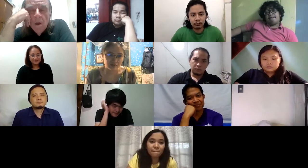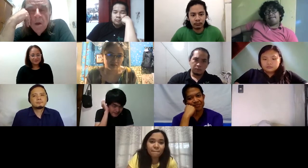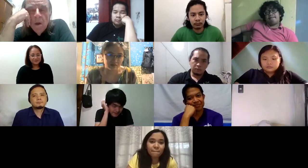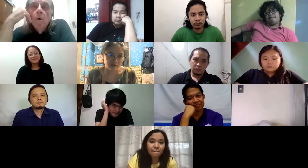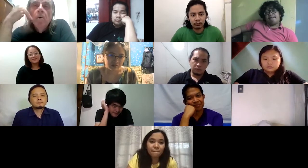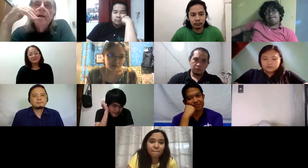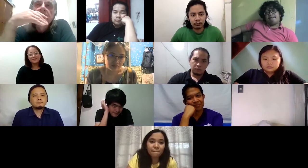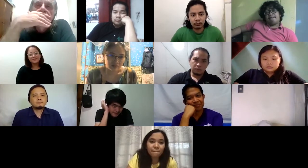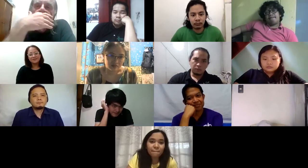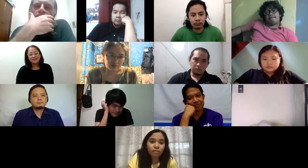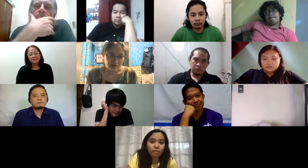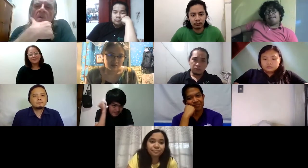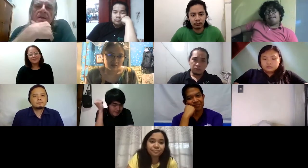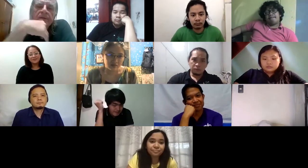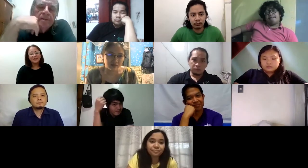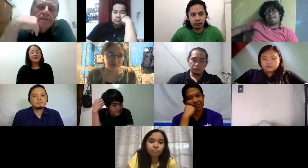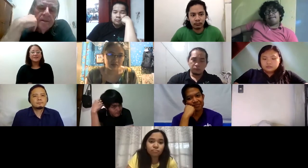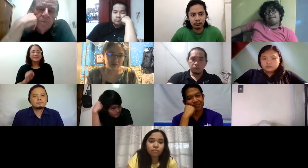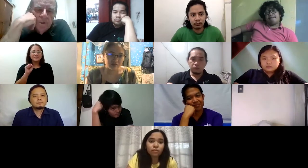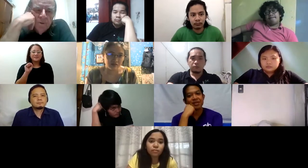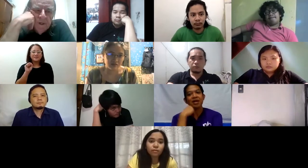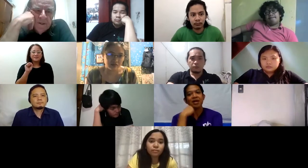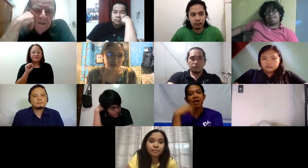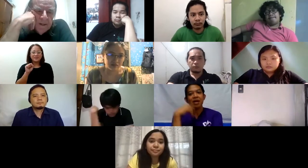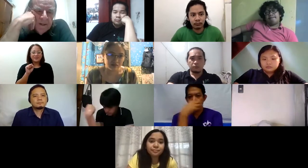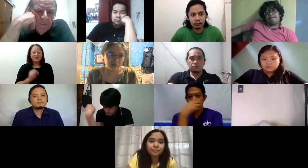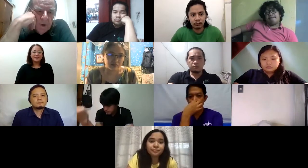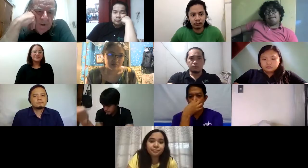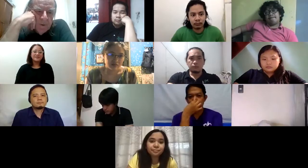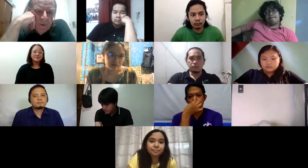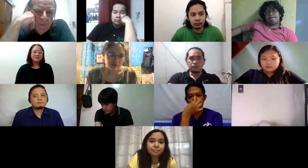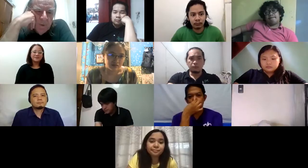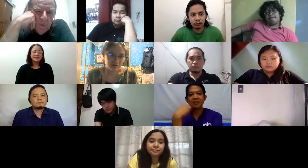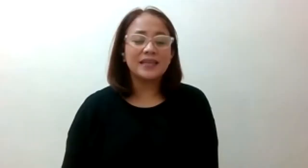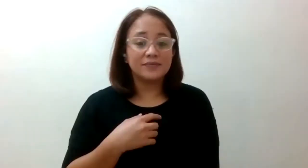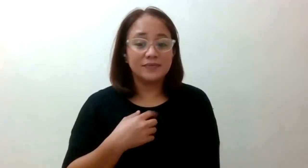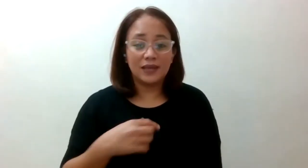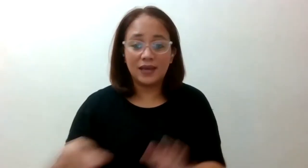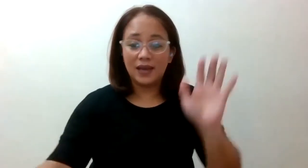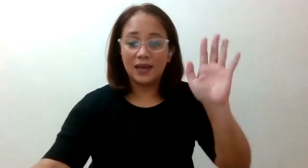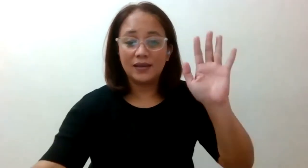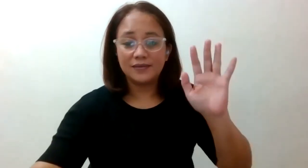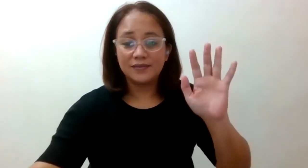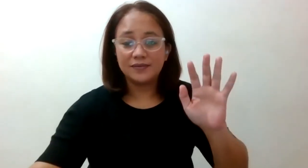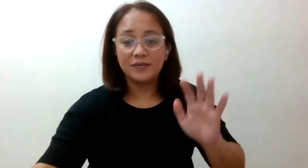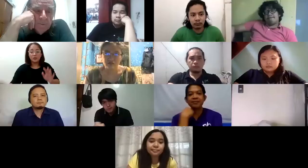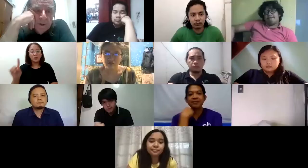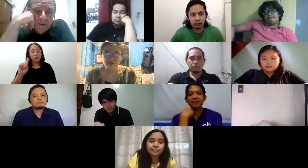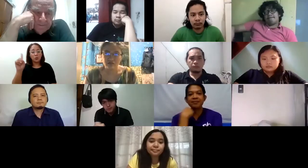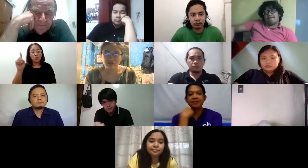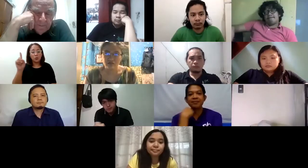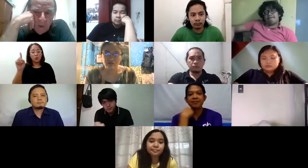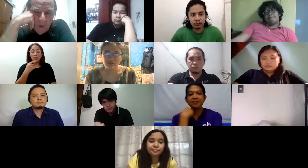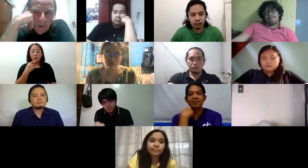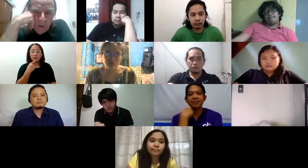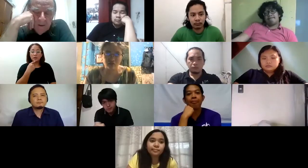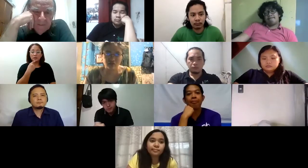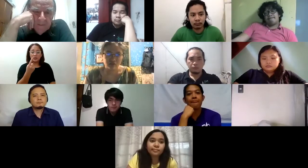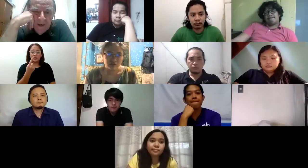Well, I think that what you can say in the book, we'll be writing an introduction to the book. So when